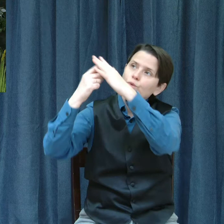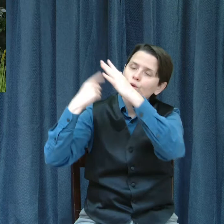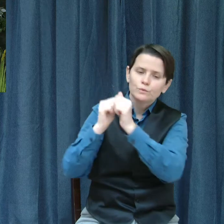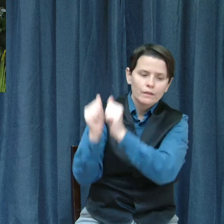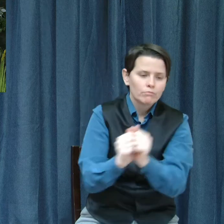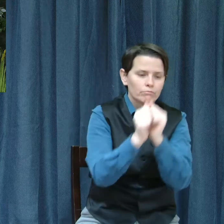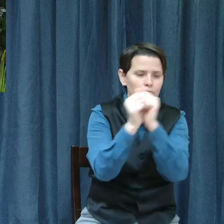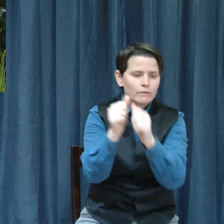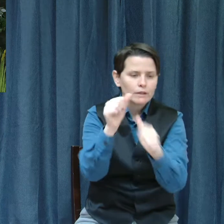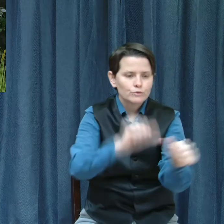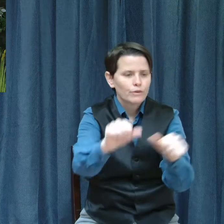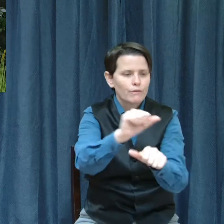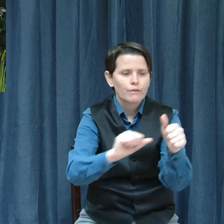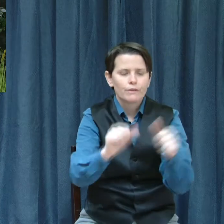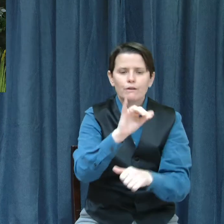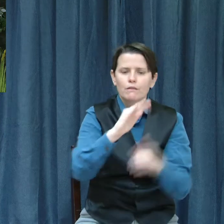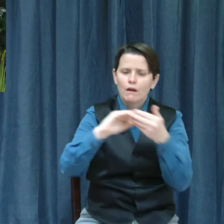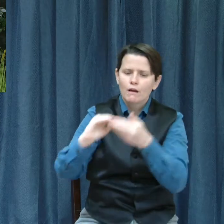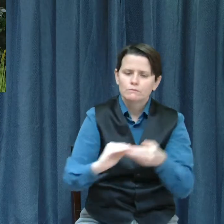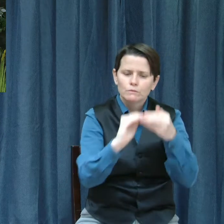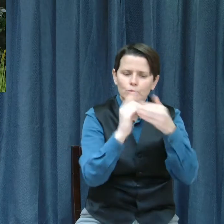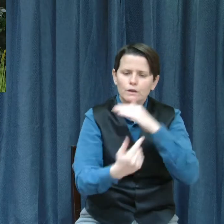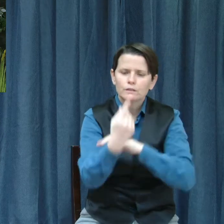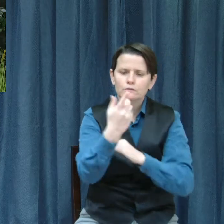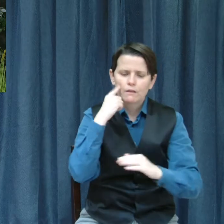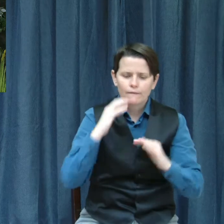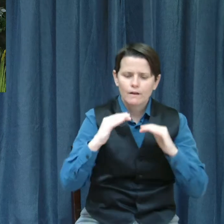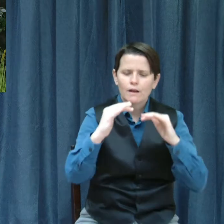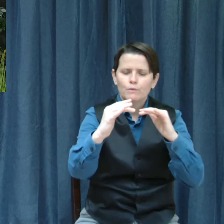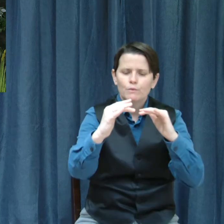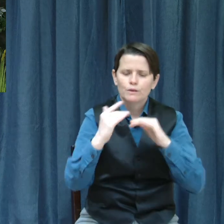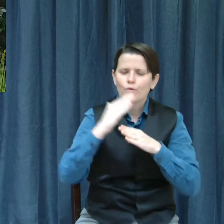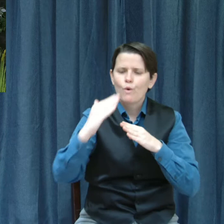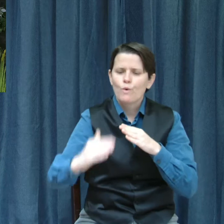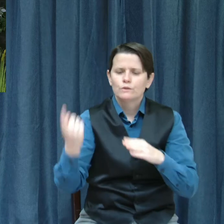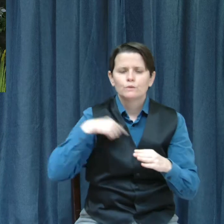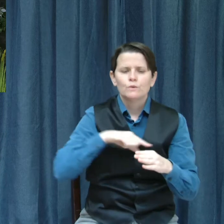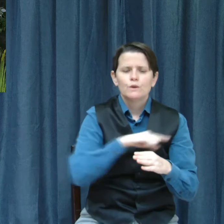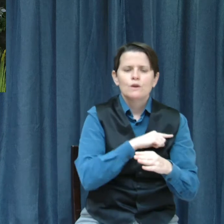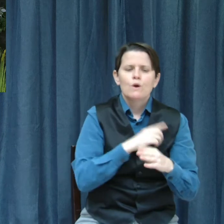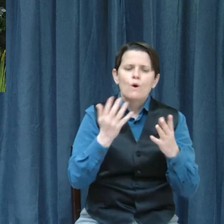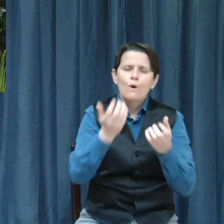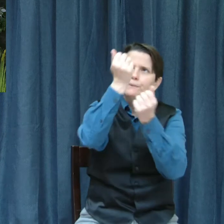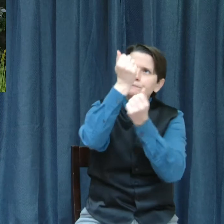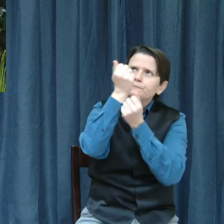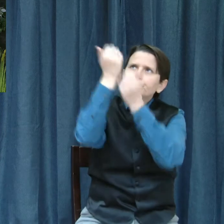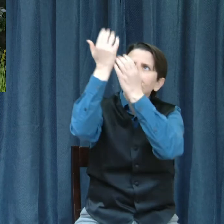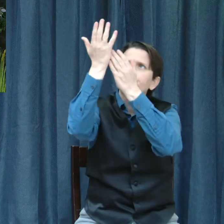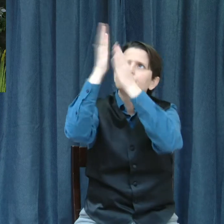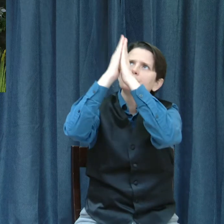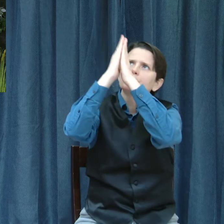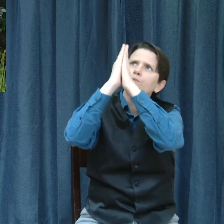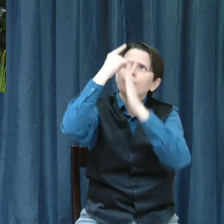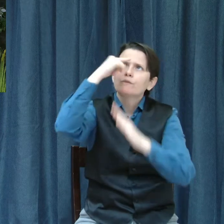And so in that oneness, in that vibration of wholeness, we all lift up in prayer,